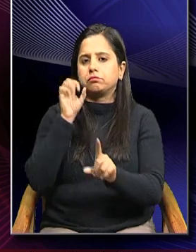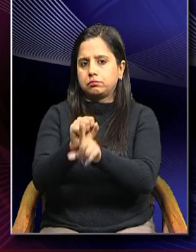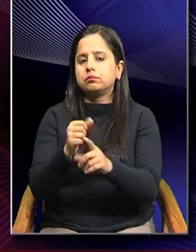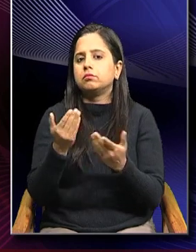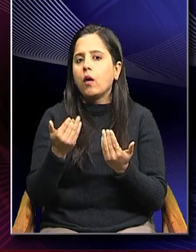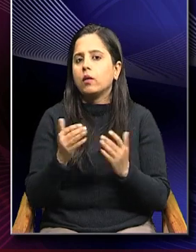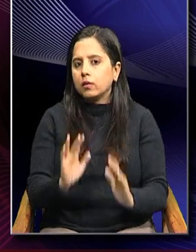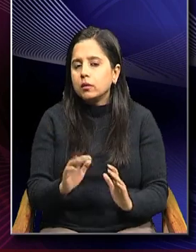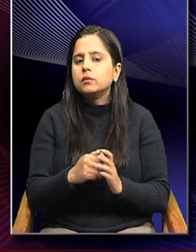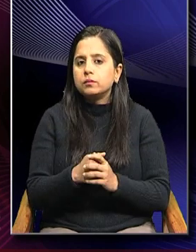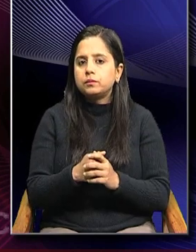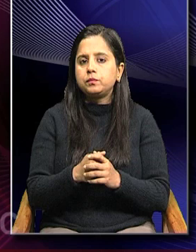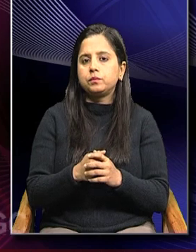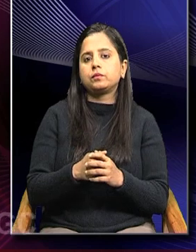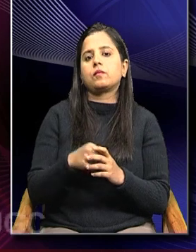the